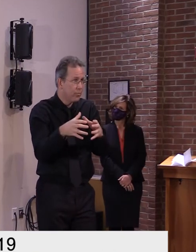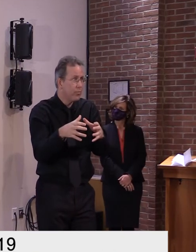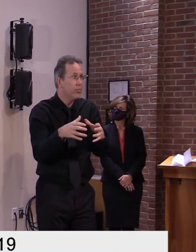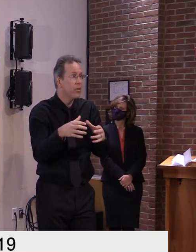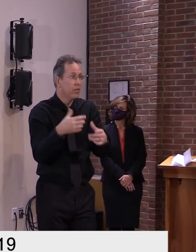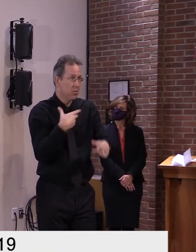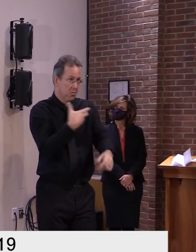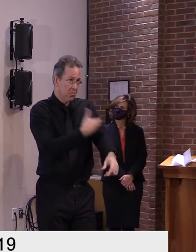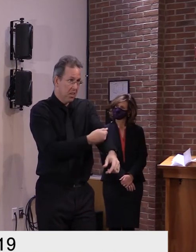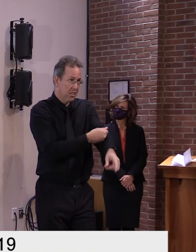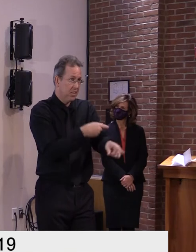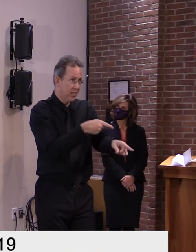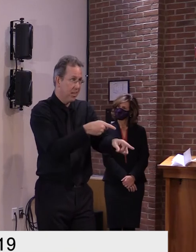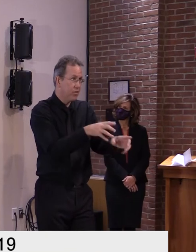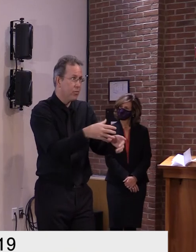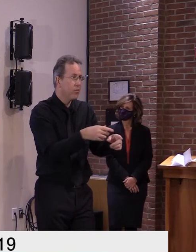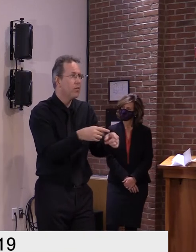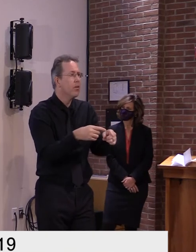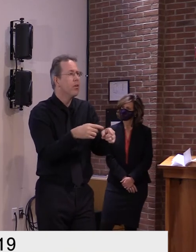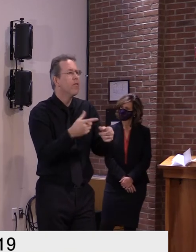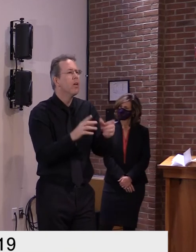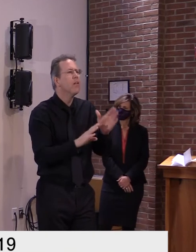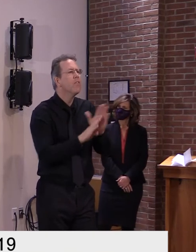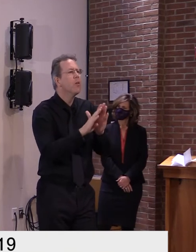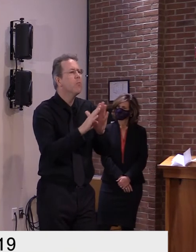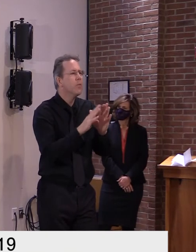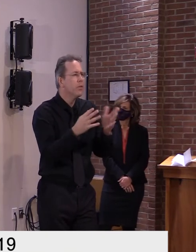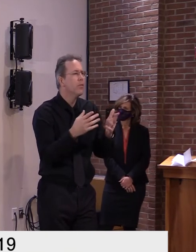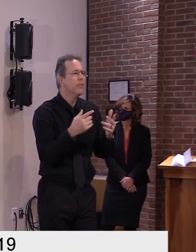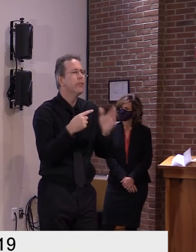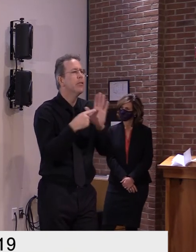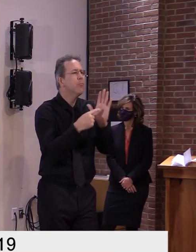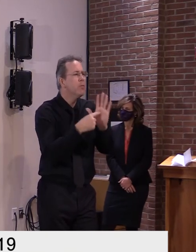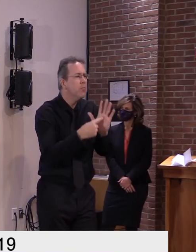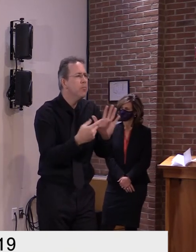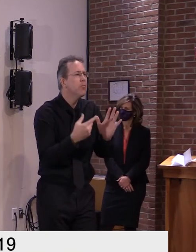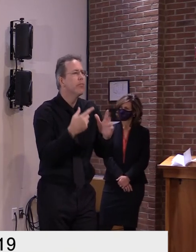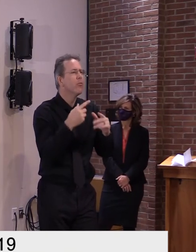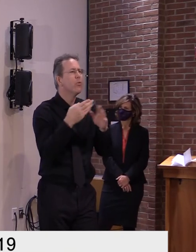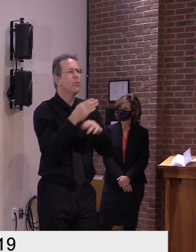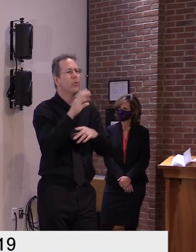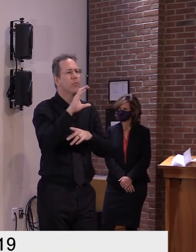developed symptoms and were PCR positive than the other arm.